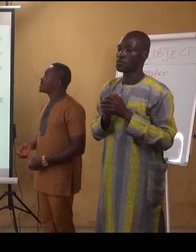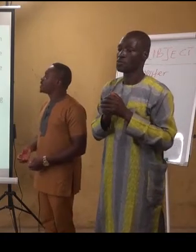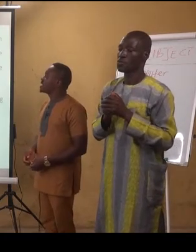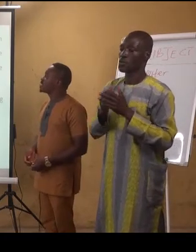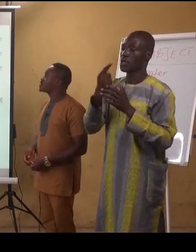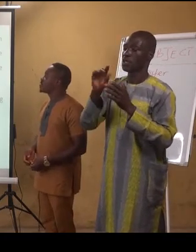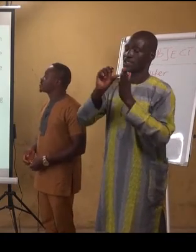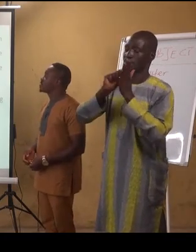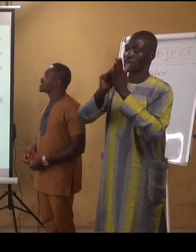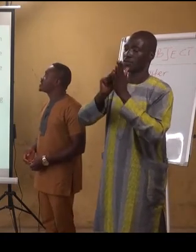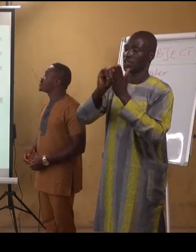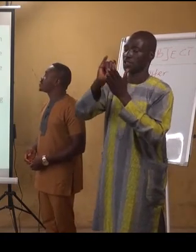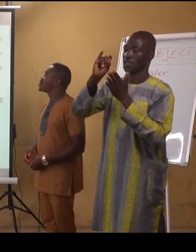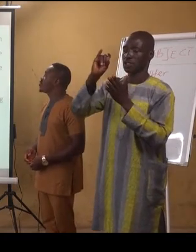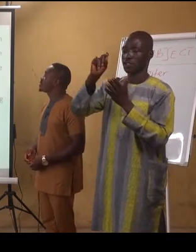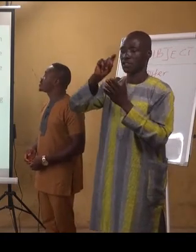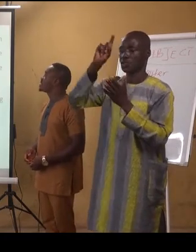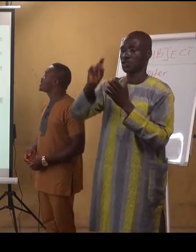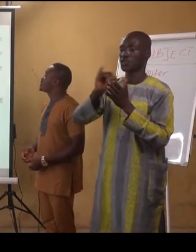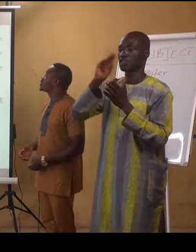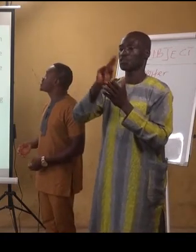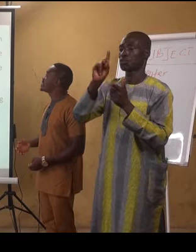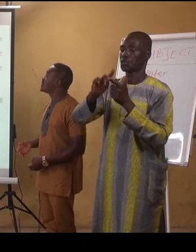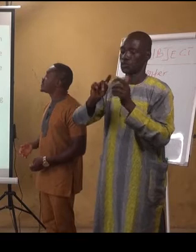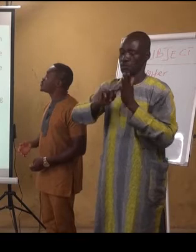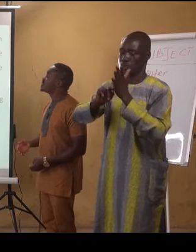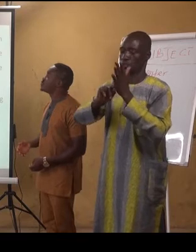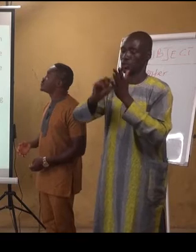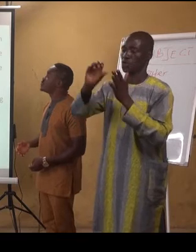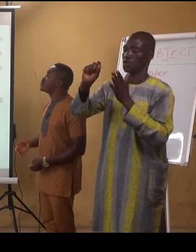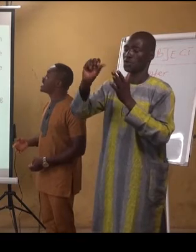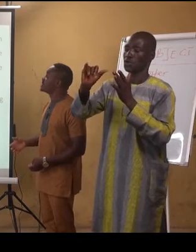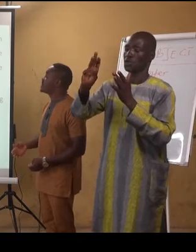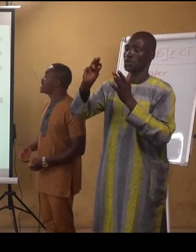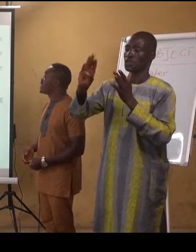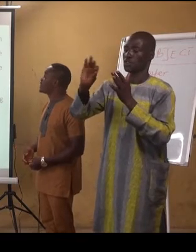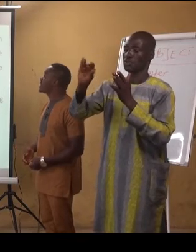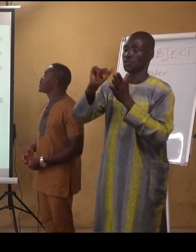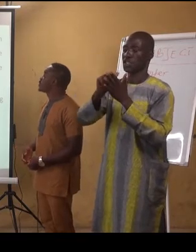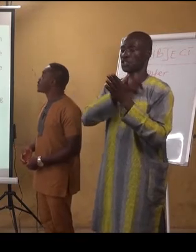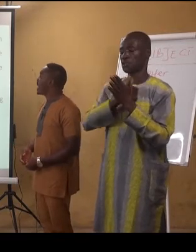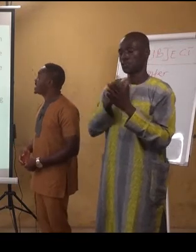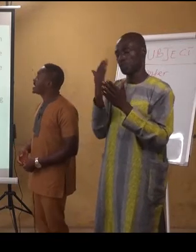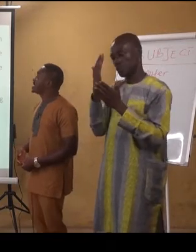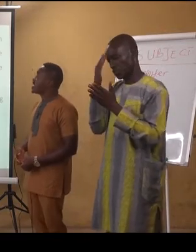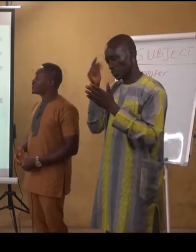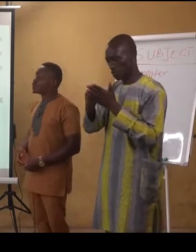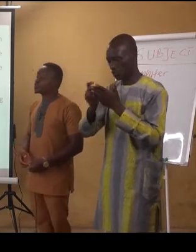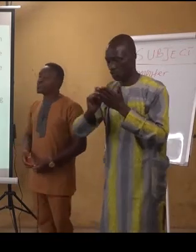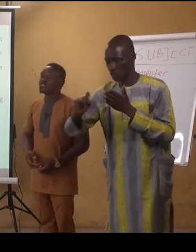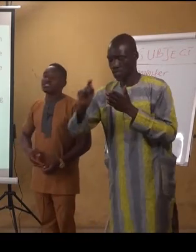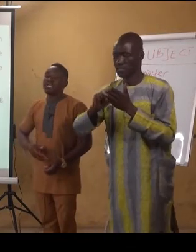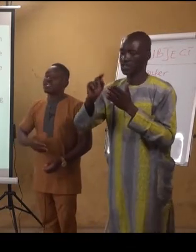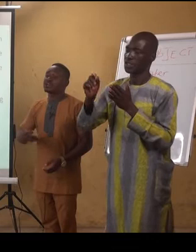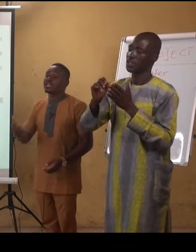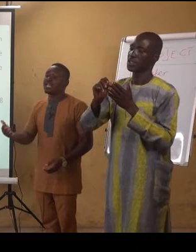The symbolic instruction is used to what? To simply show symbols which we are familiar with to write the